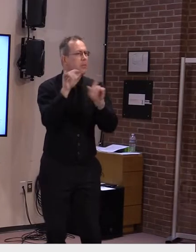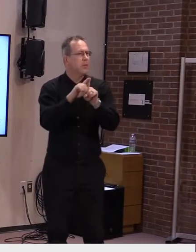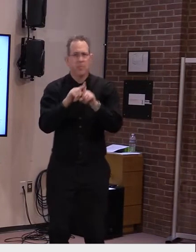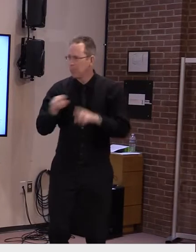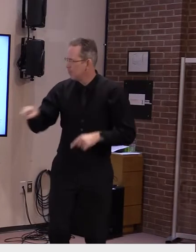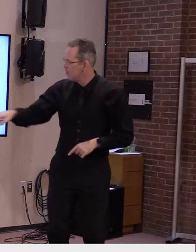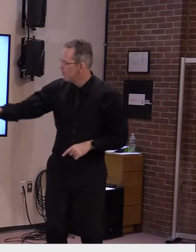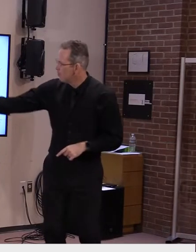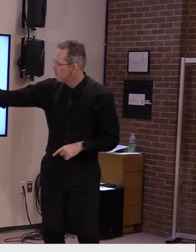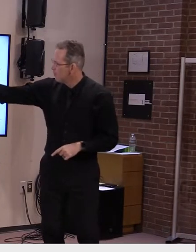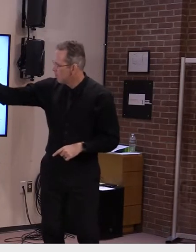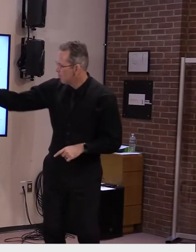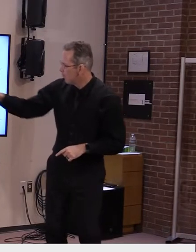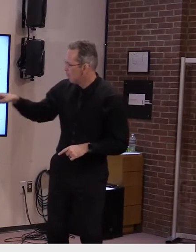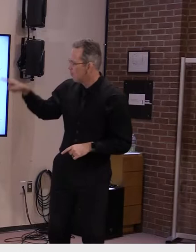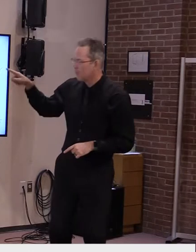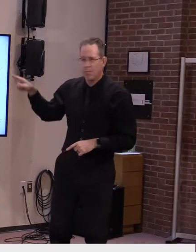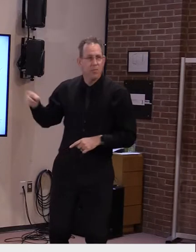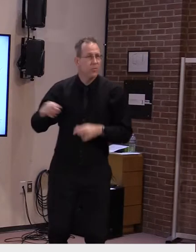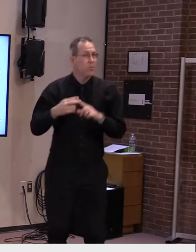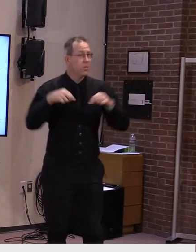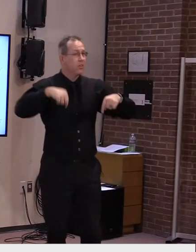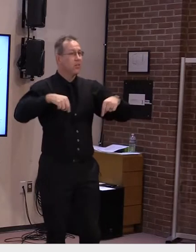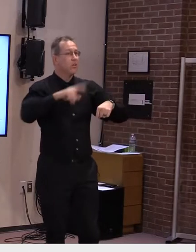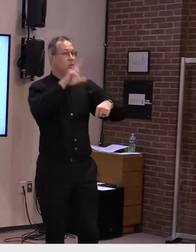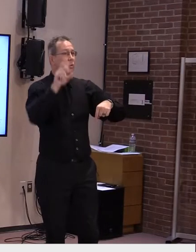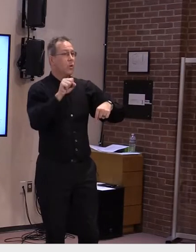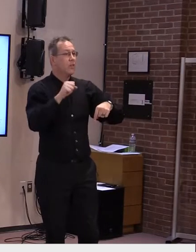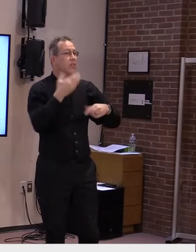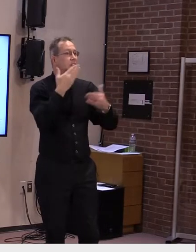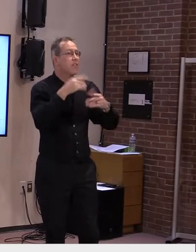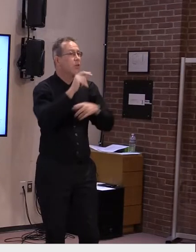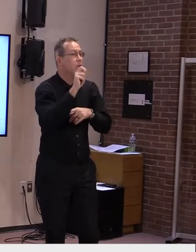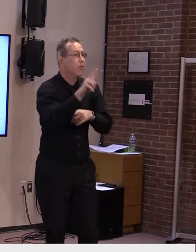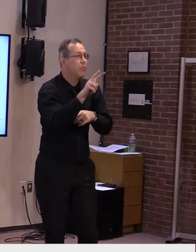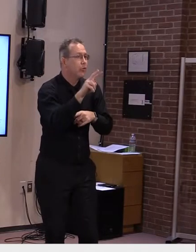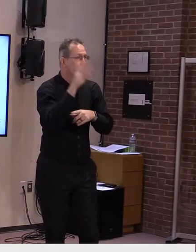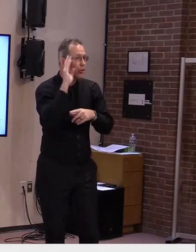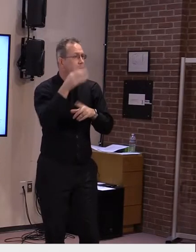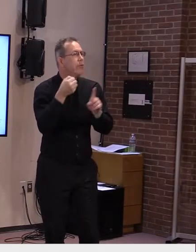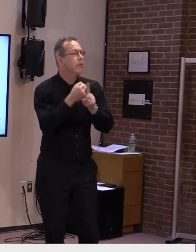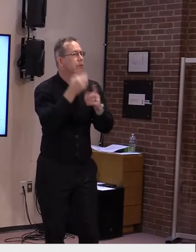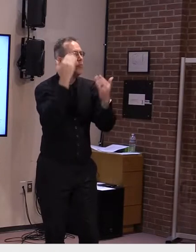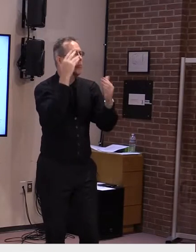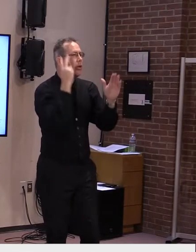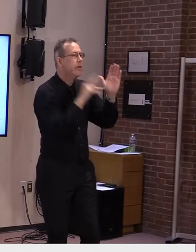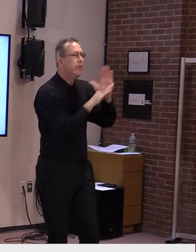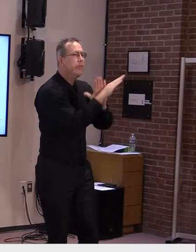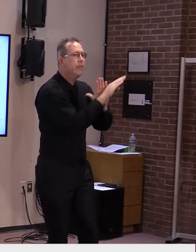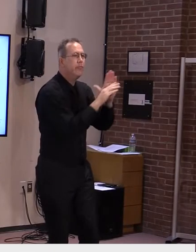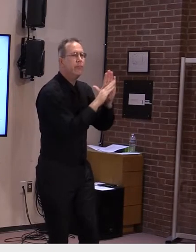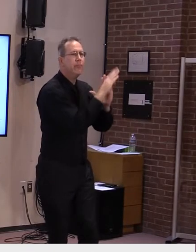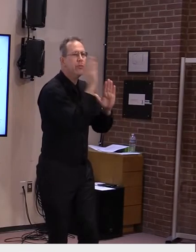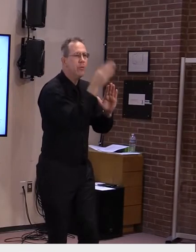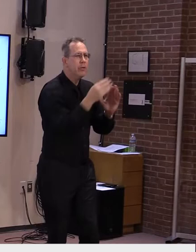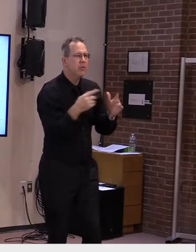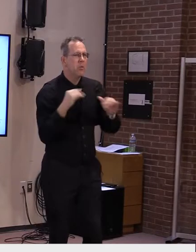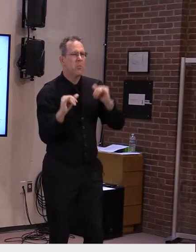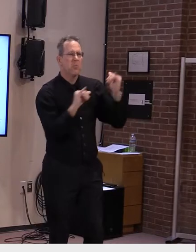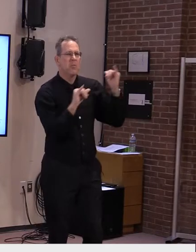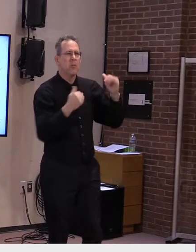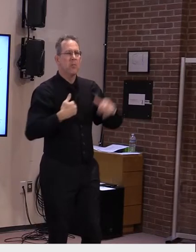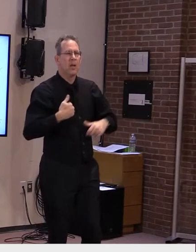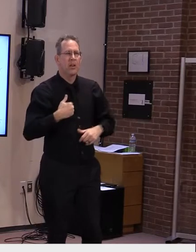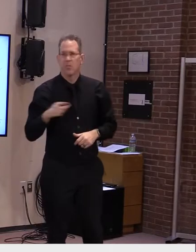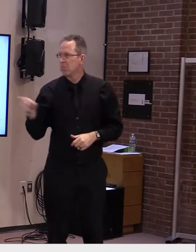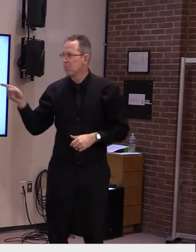November as the weather has gotten colder. So again, we do anticipate cases going back to where they were prior to the Thanksgiving holiday